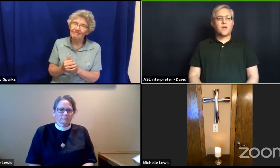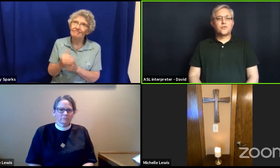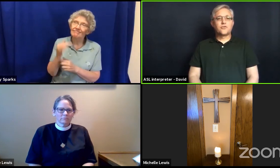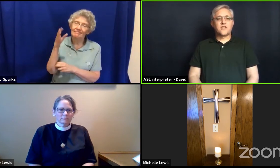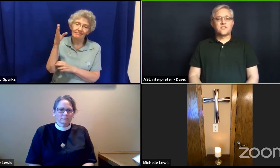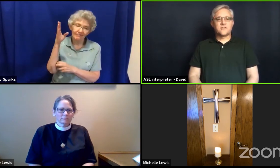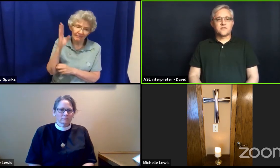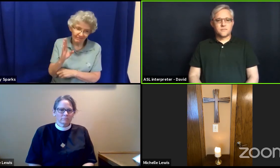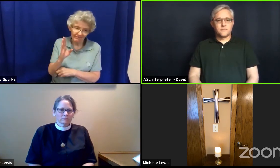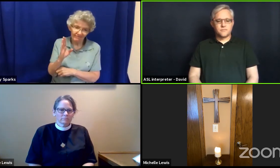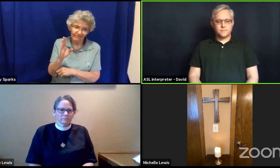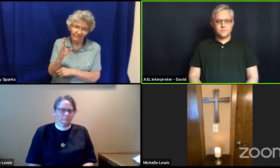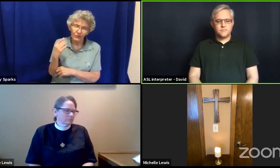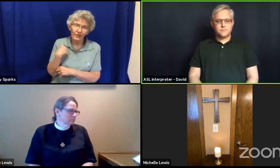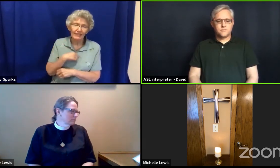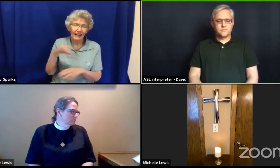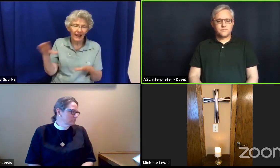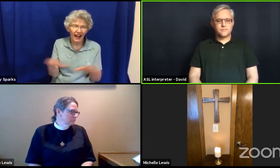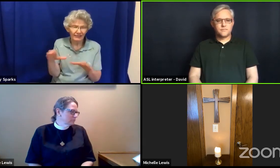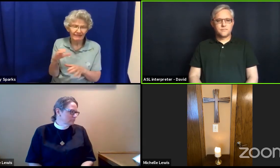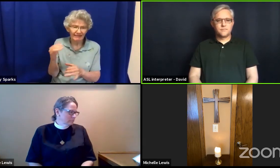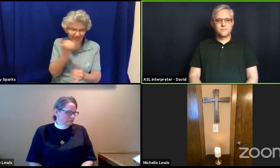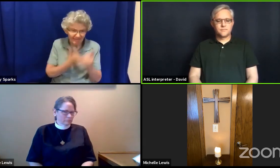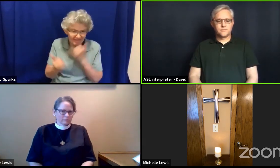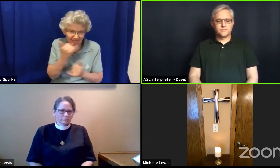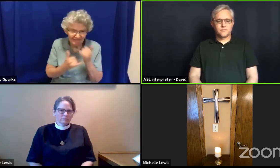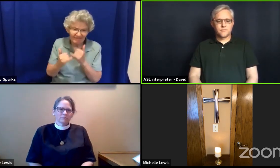prayer for racial justice.